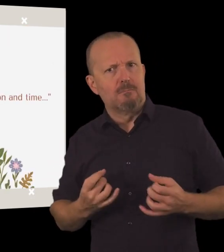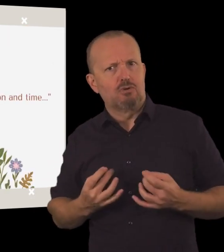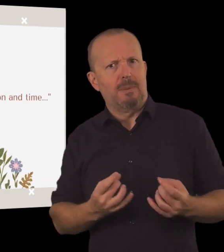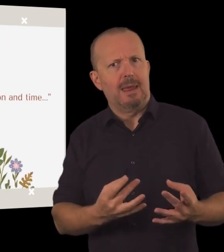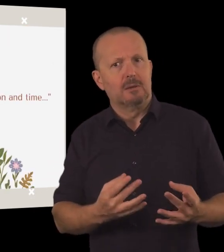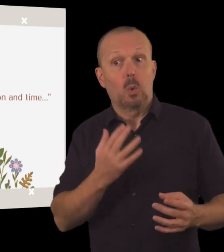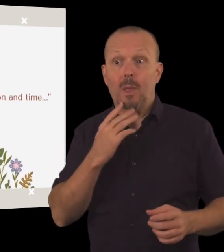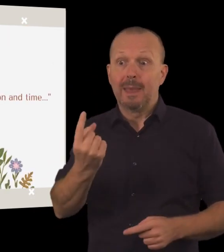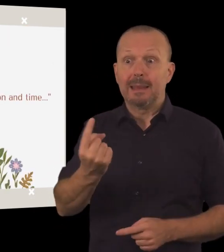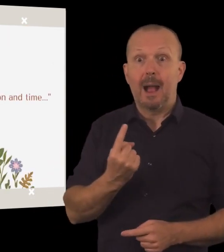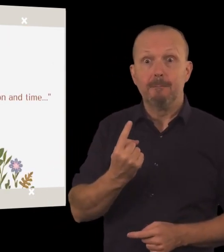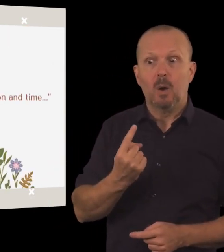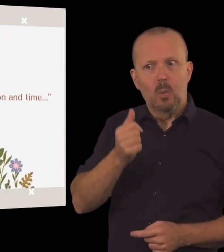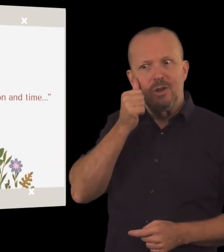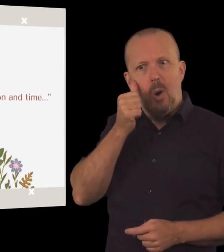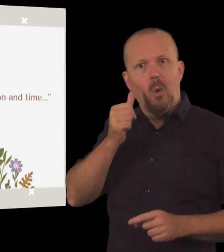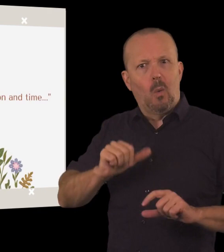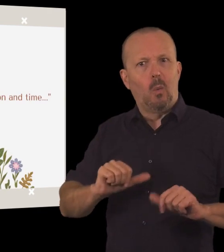garden.